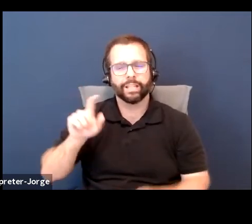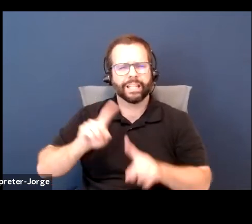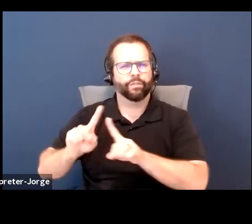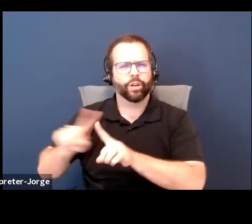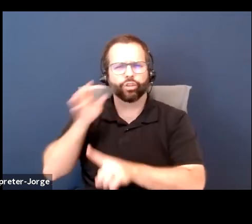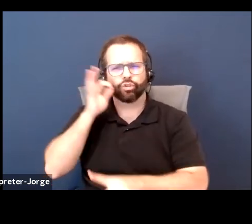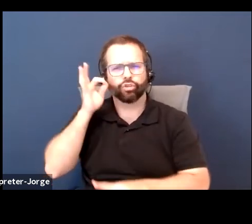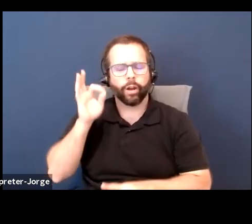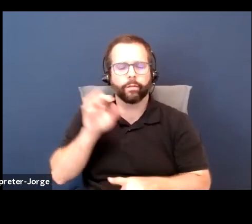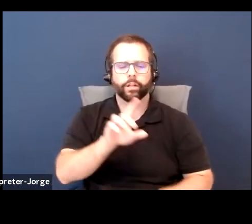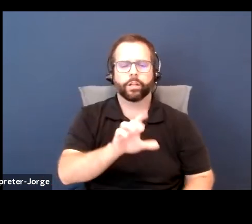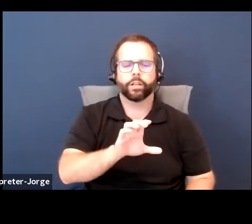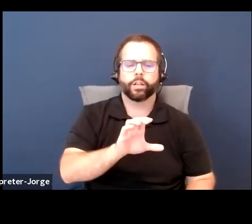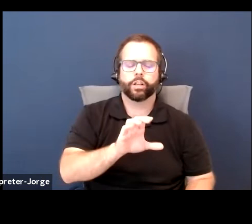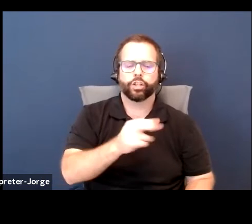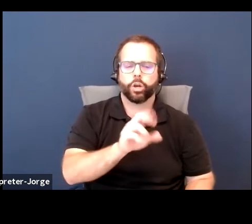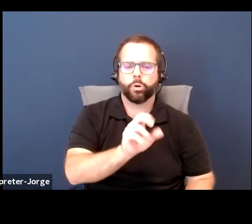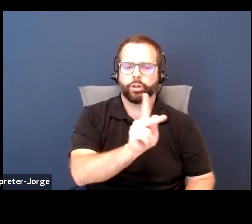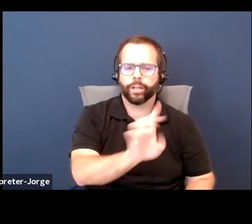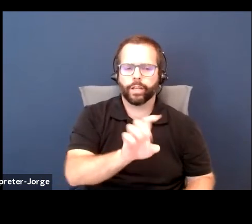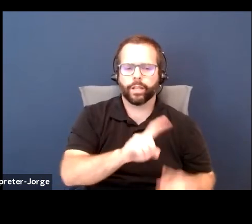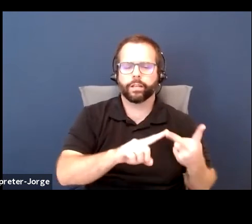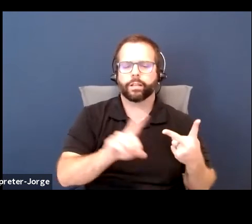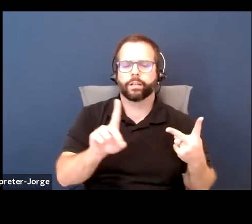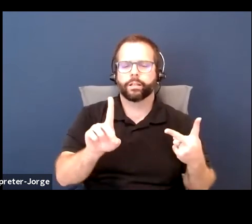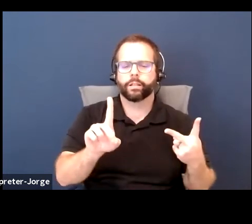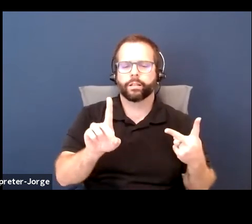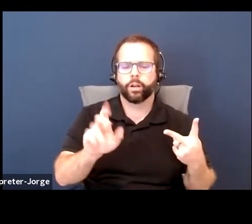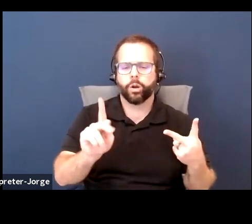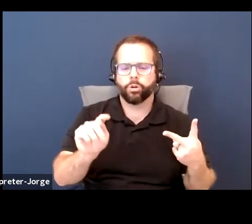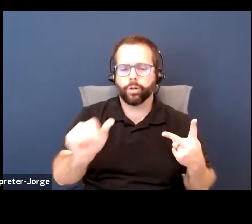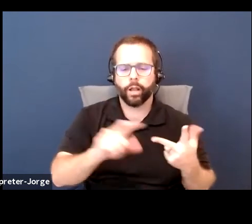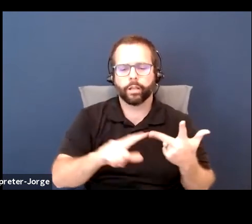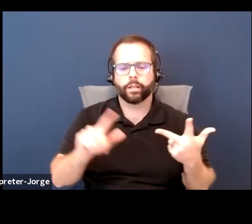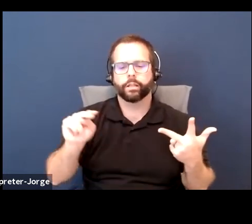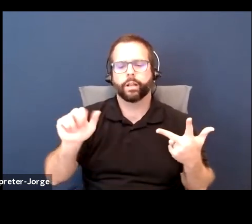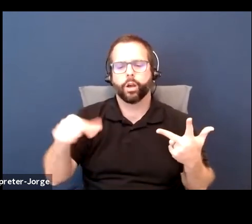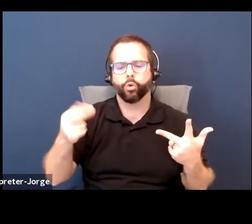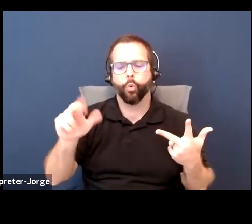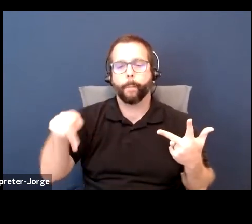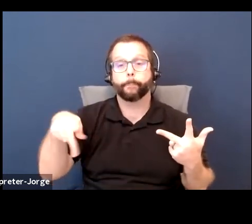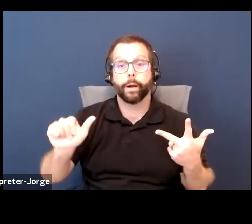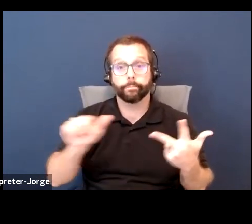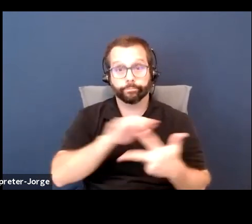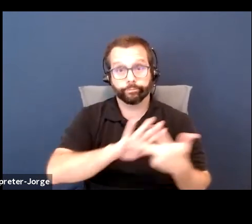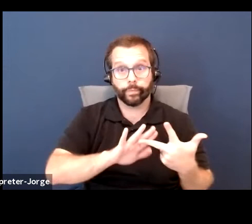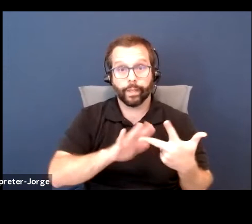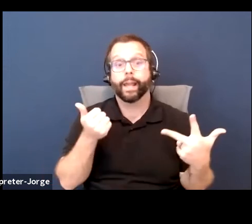the Caddo, and the Quapaw. And anytime when any organization comes in and they